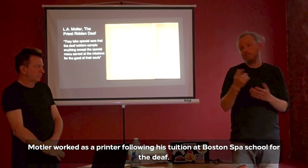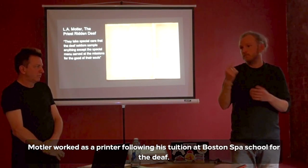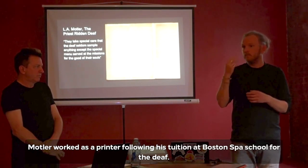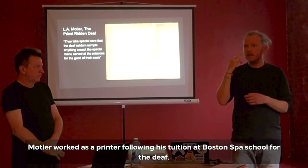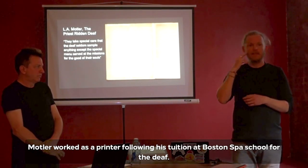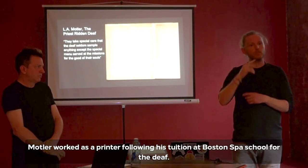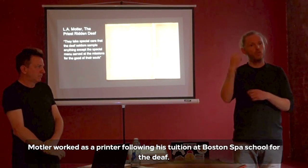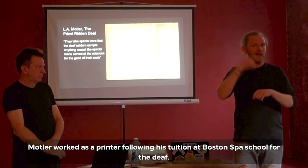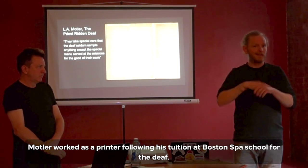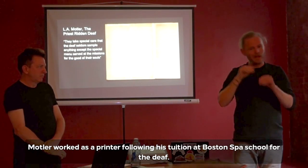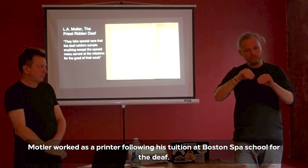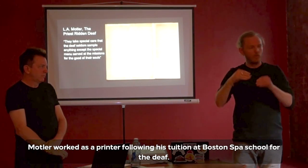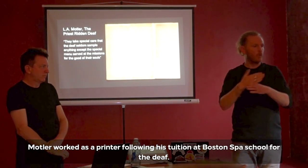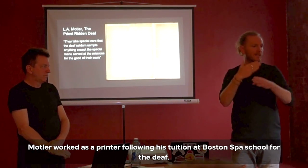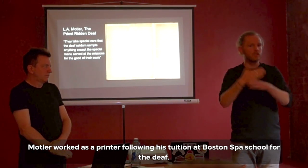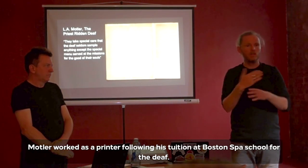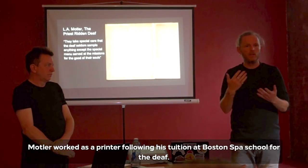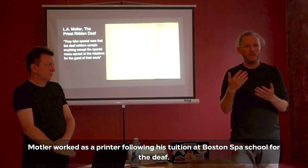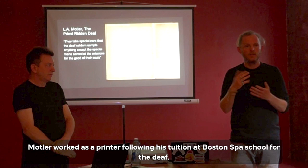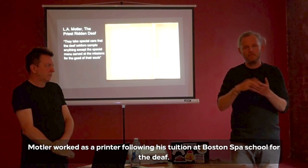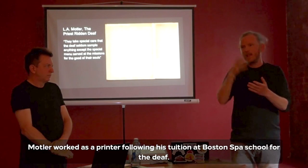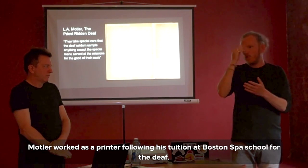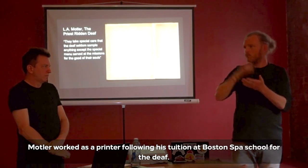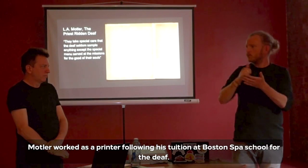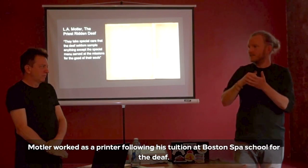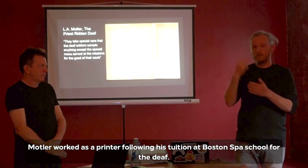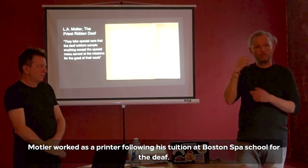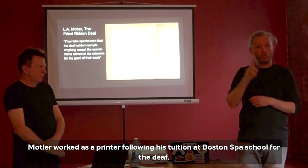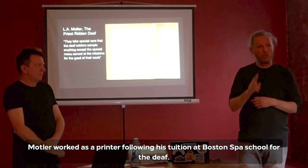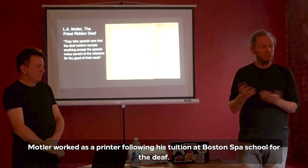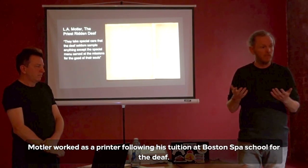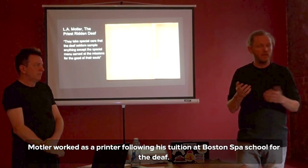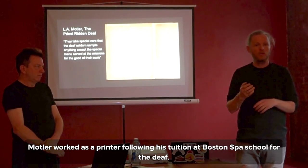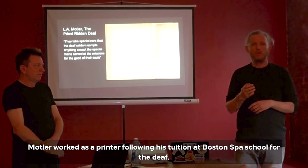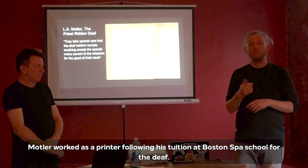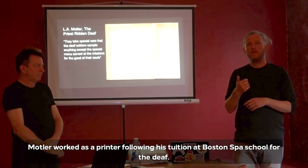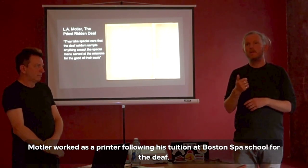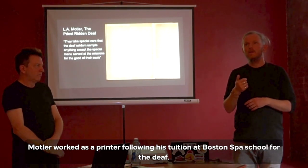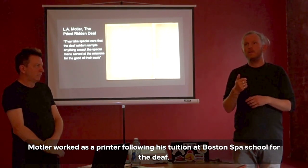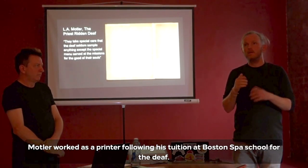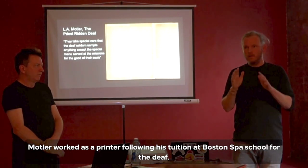and we knew he worked at a printer following his tuition at Boston Bar Deaf